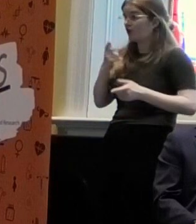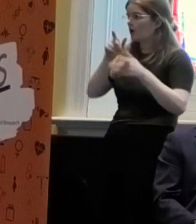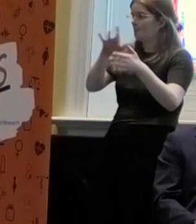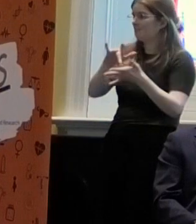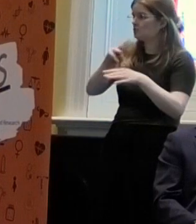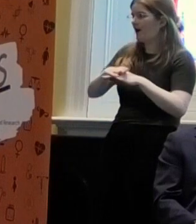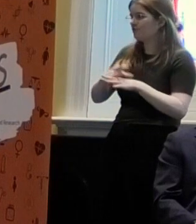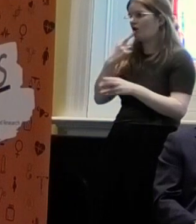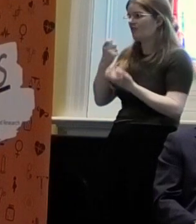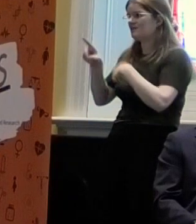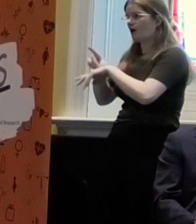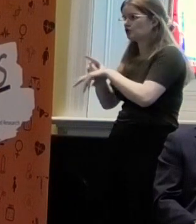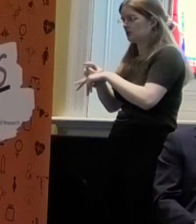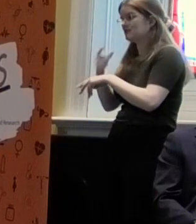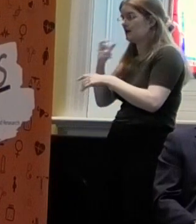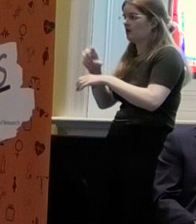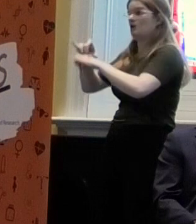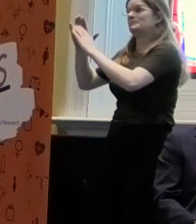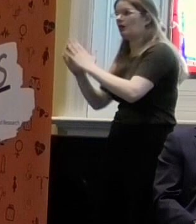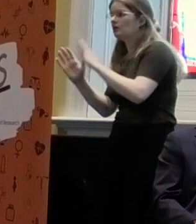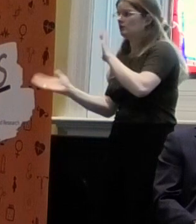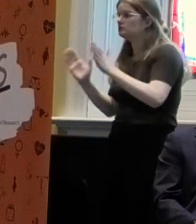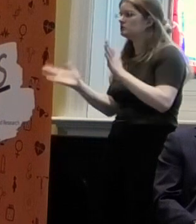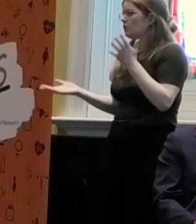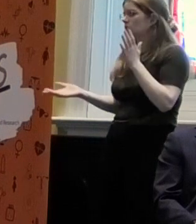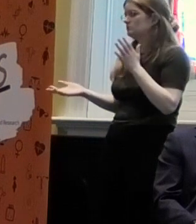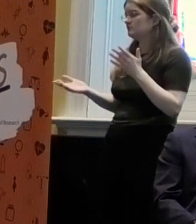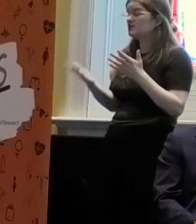in many cases, people may need a combination of both.